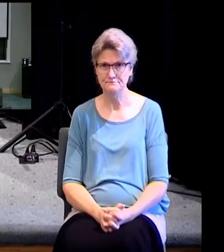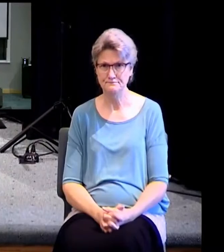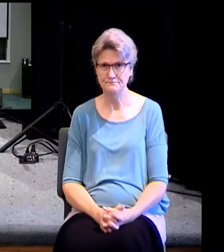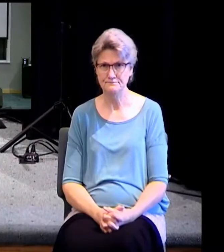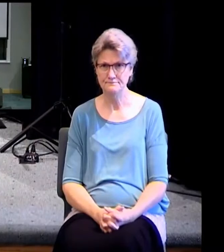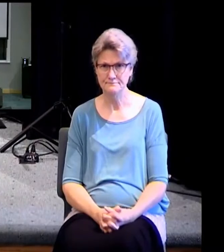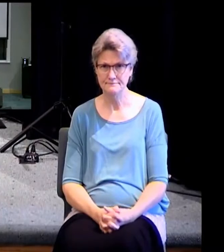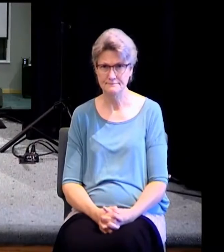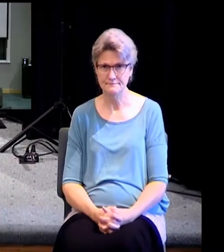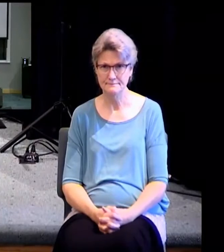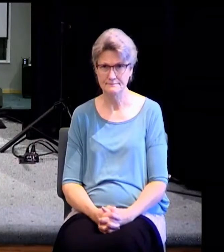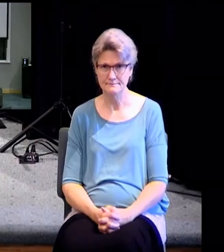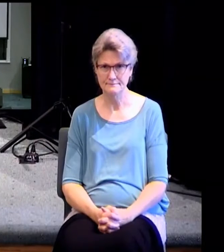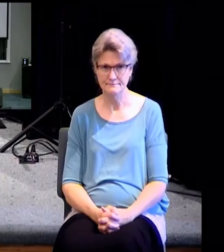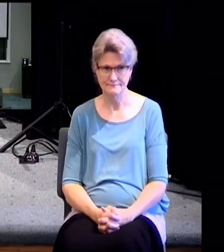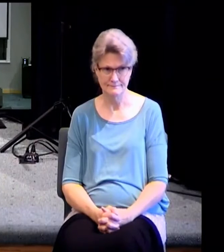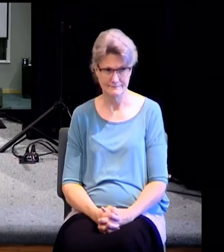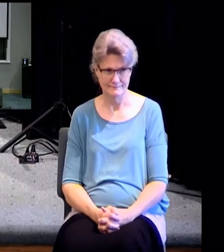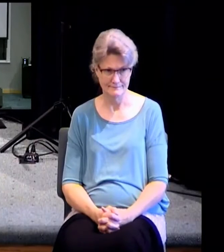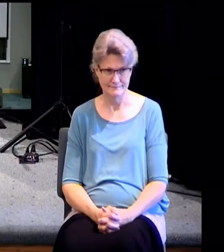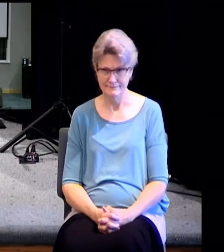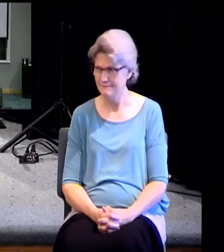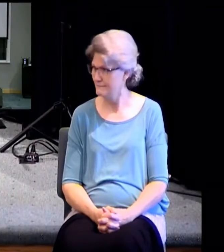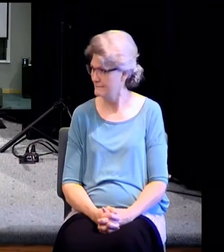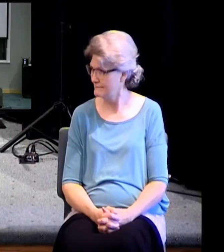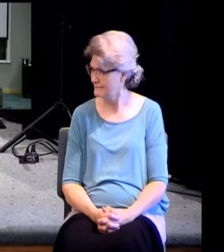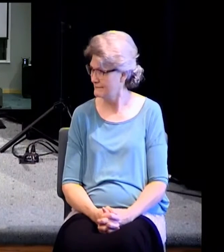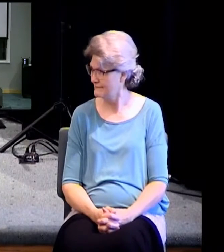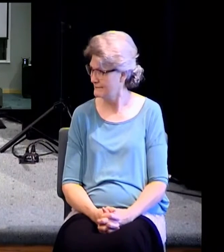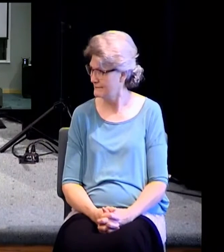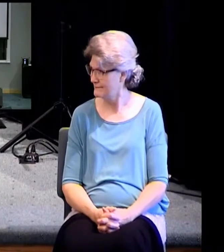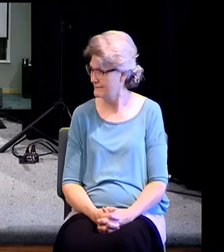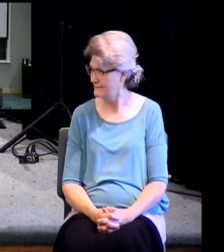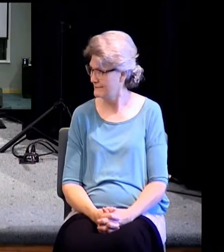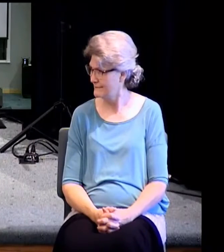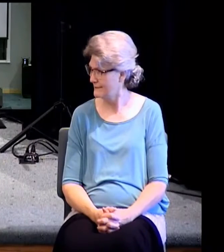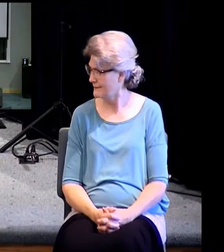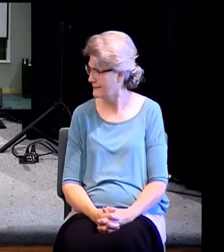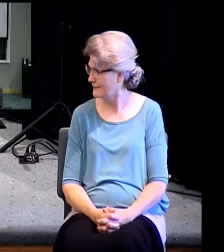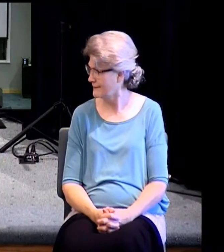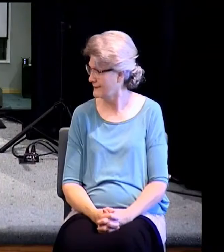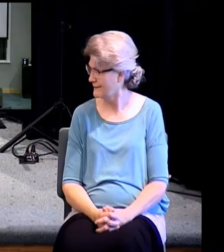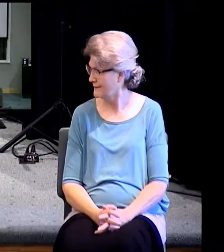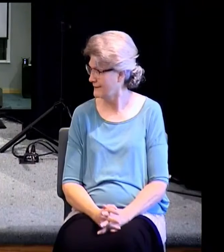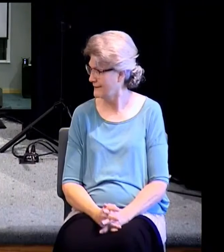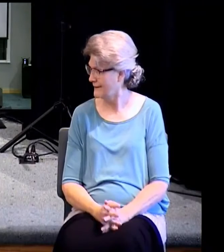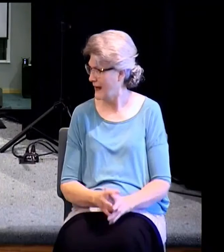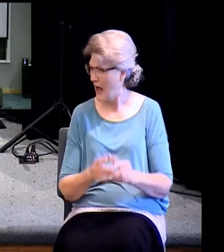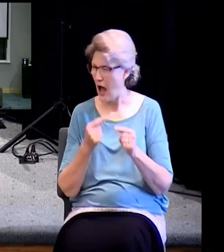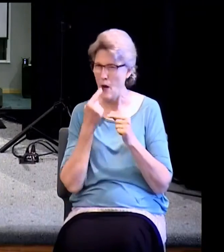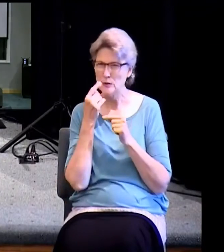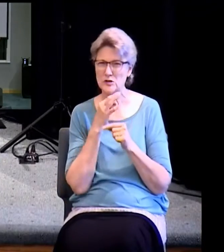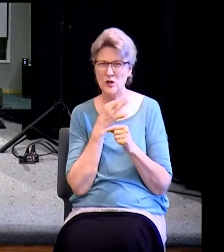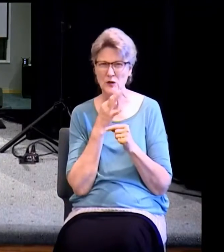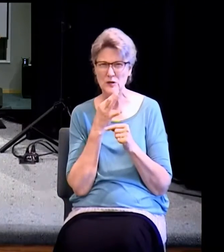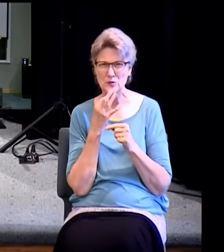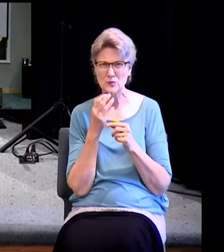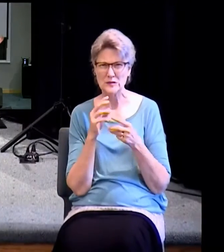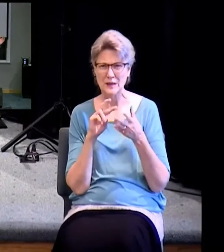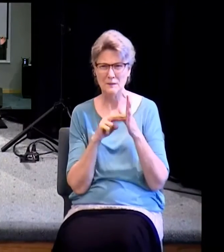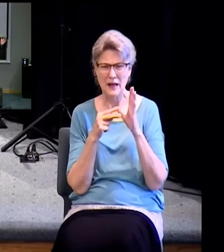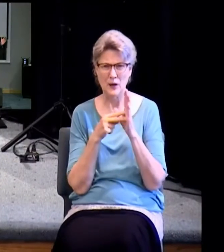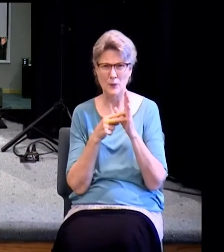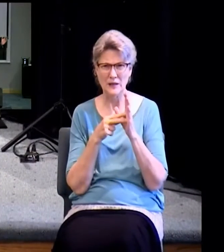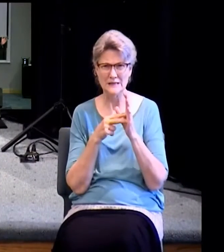on the mountain, overlooking the battle, I always wondered what that meant when he was lifting his